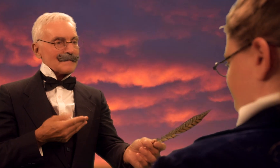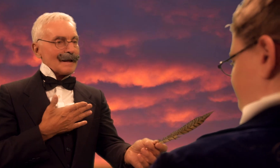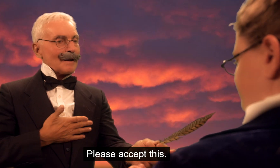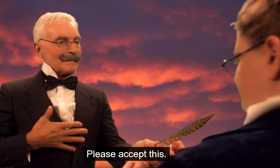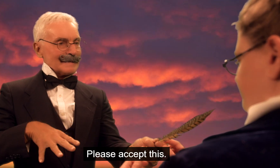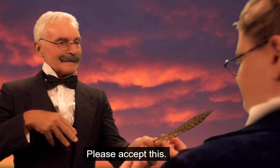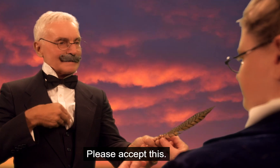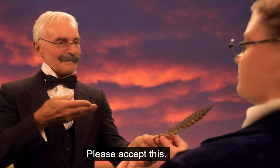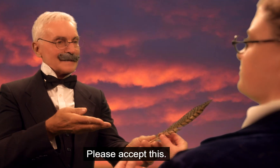Please accept this.